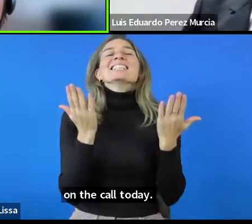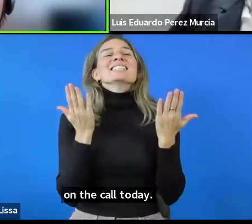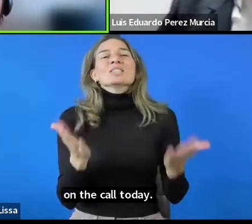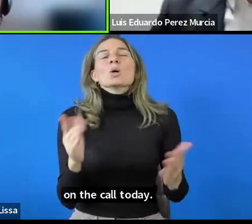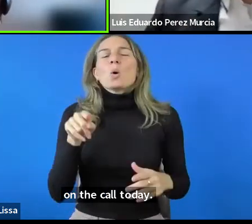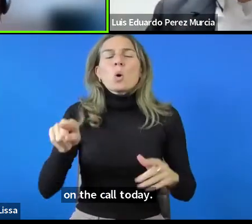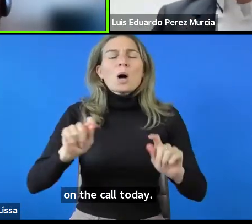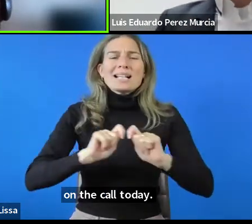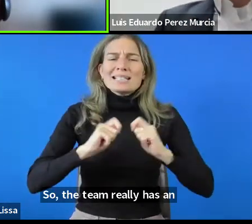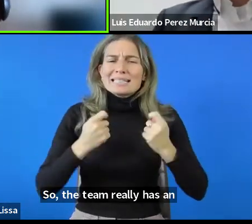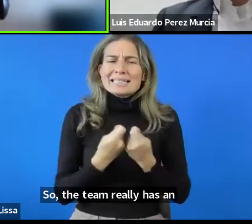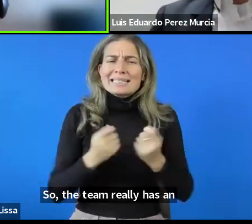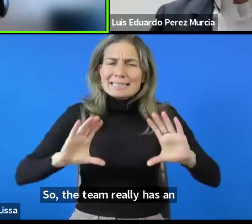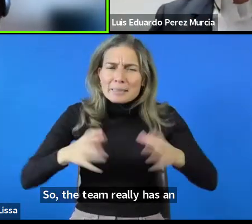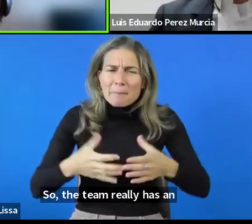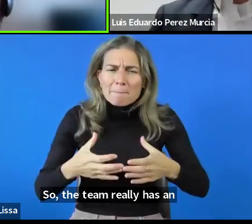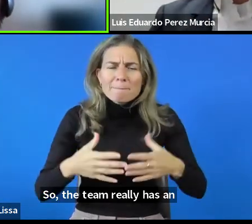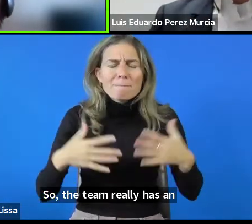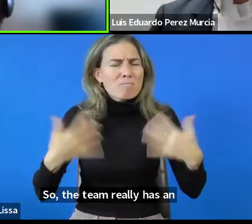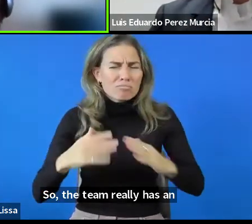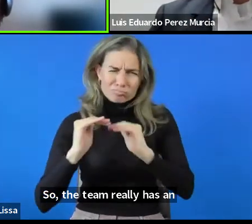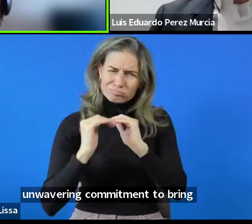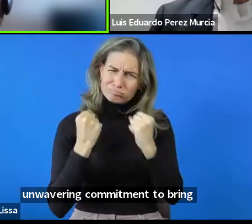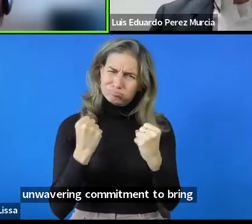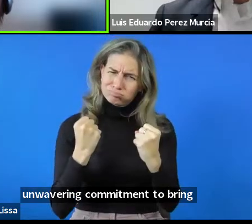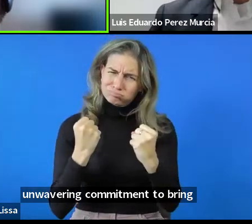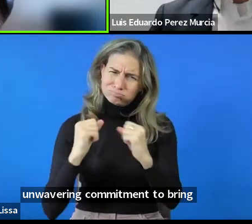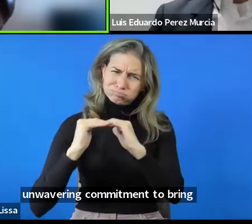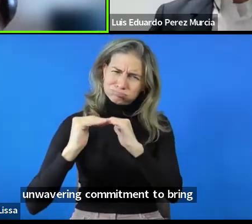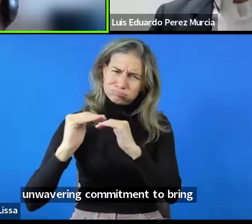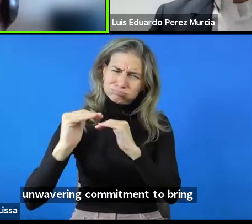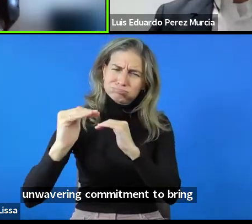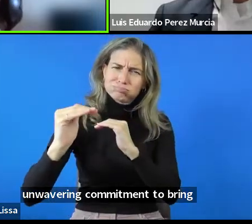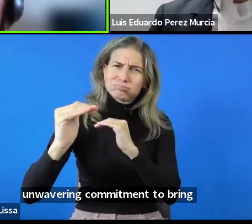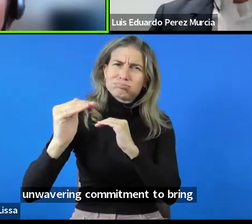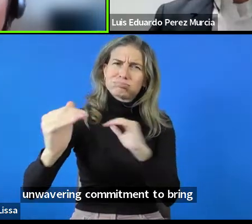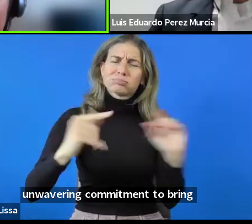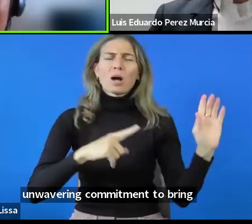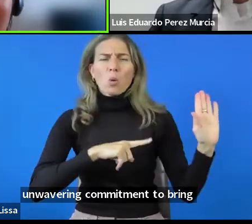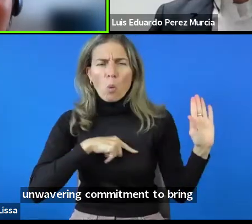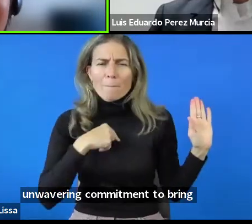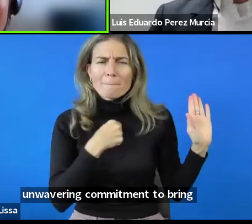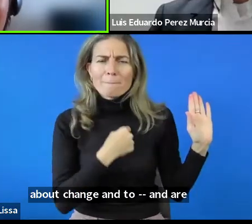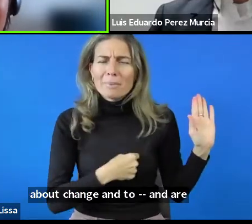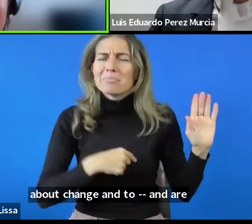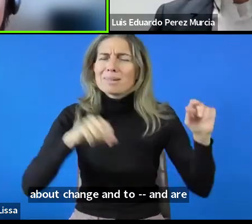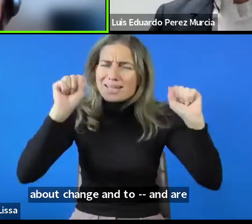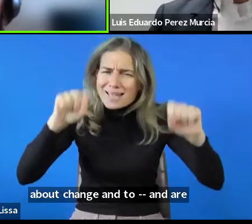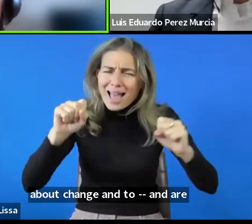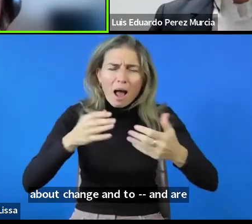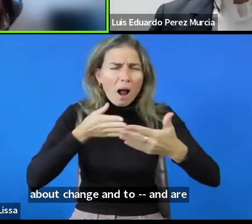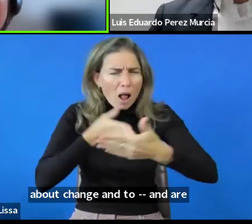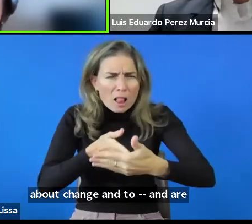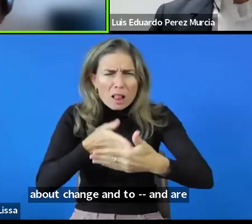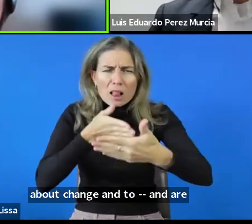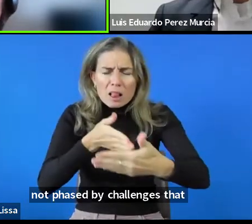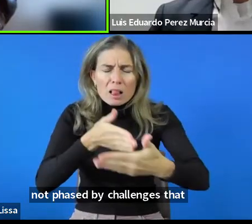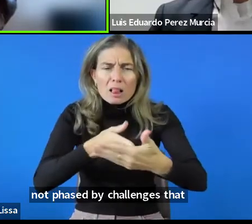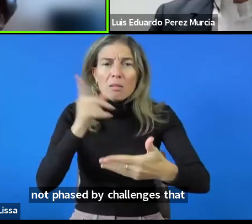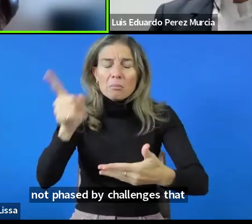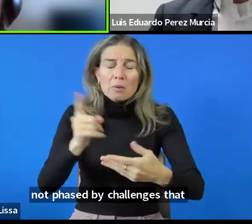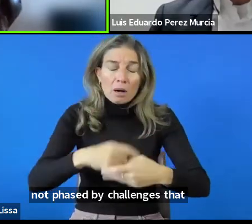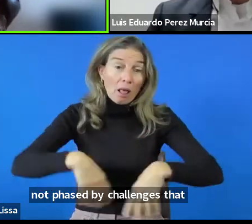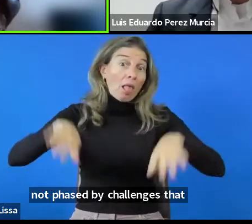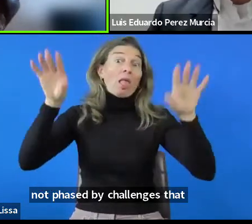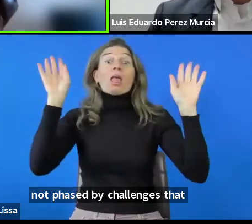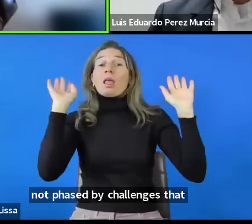commitment to bring about change and are not faced by challenges that they encounter. There's basically this